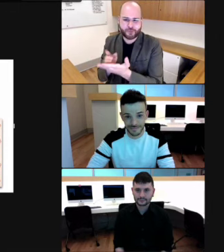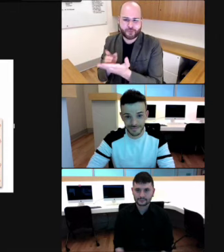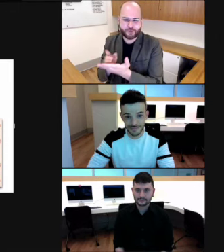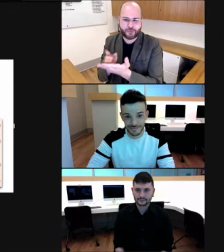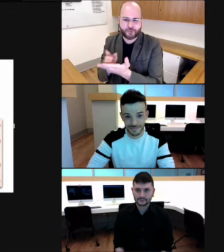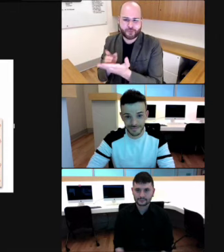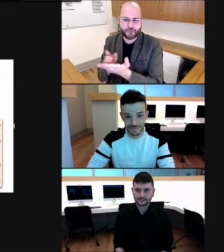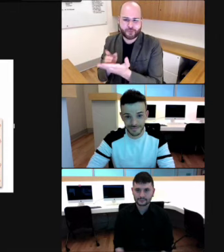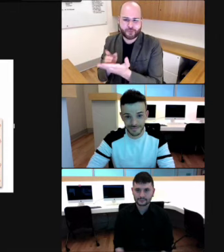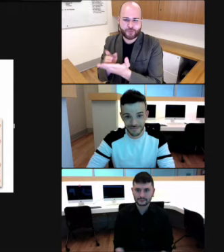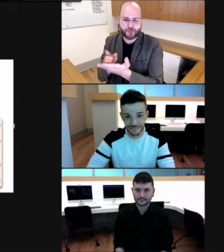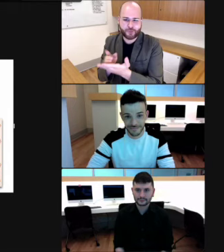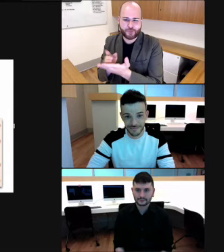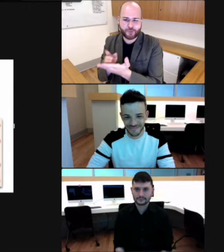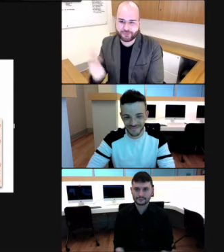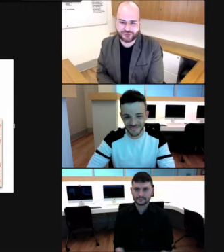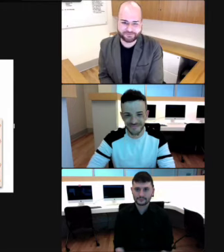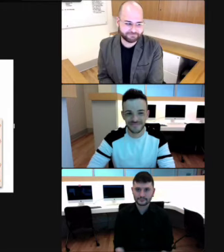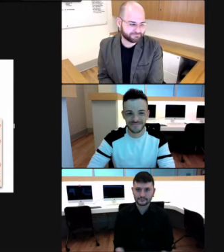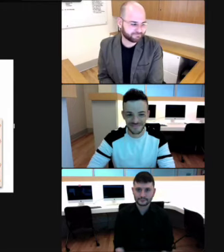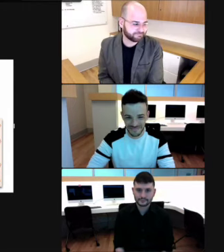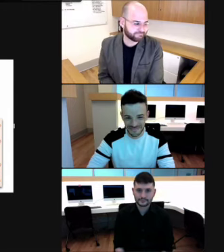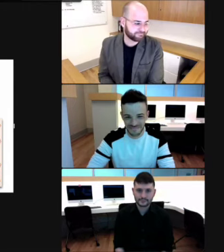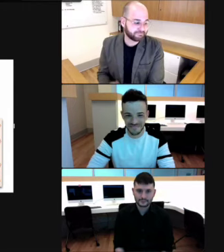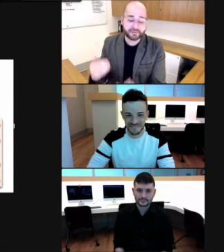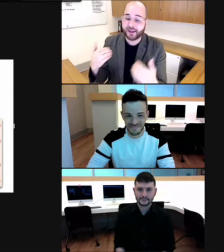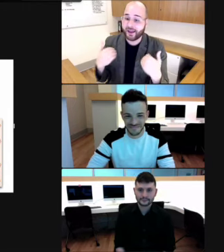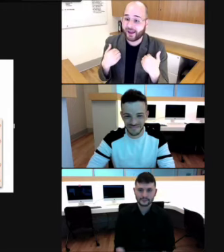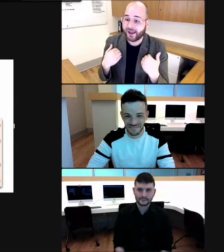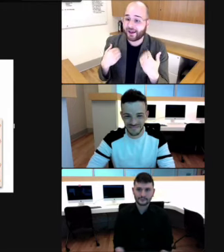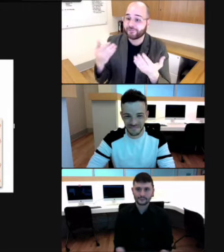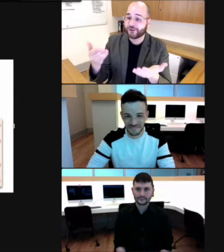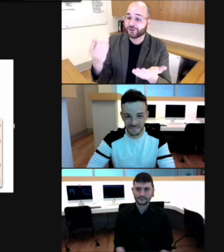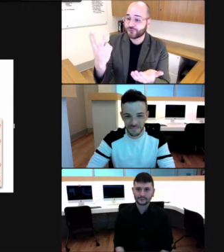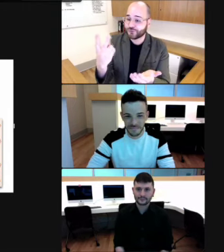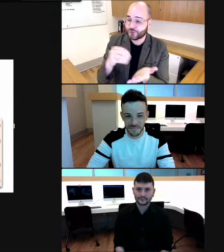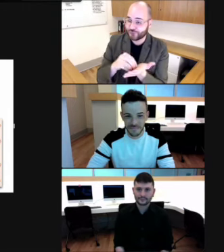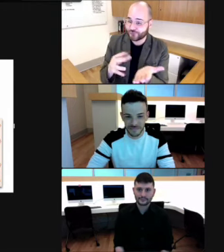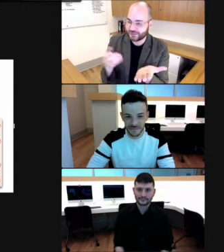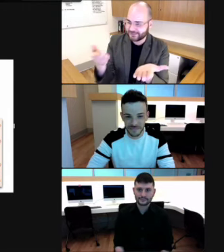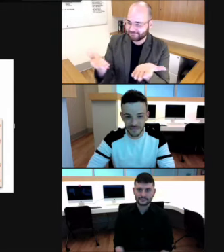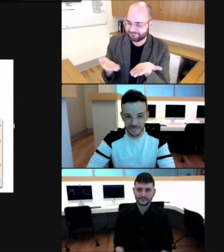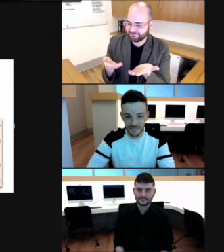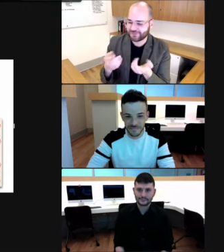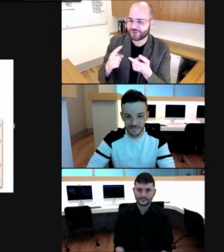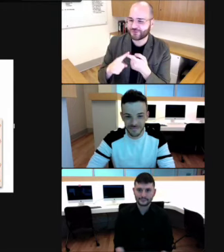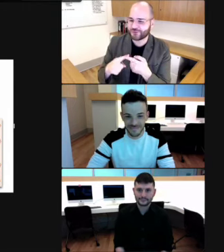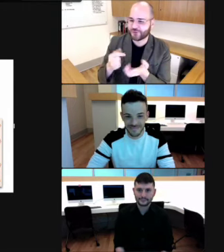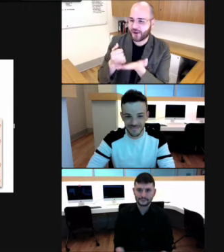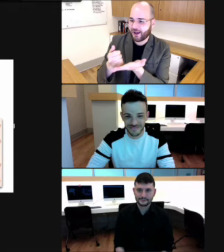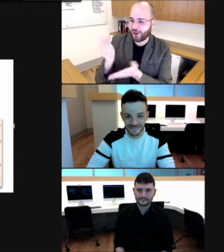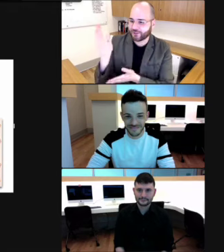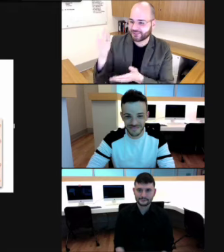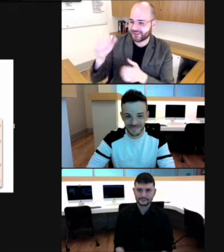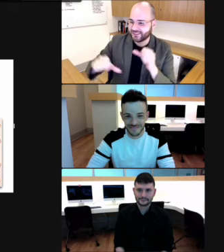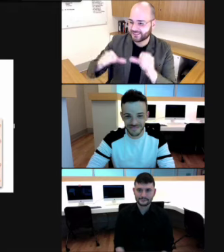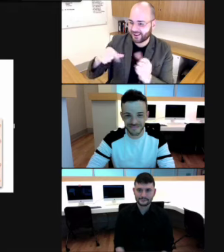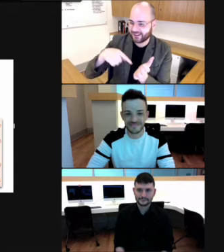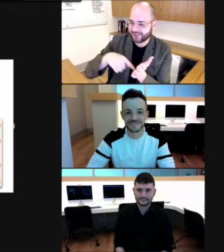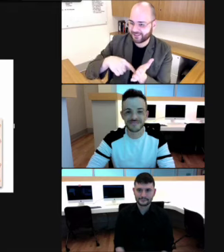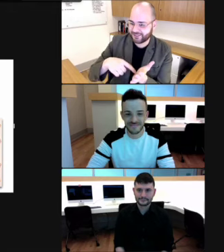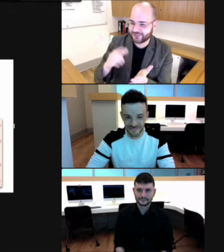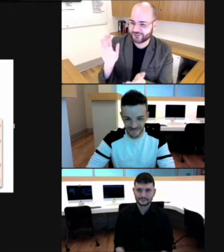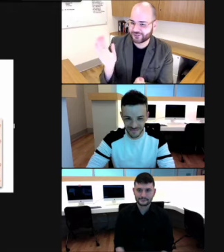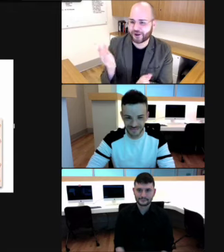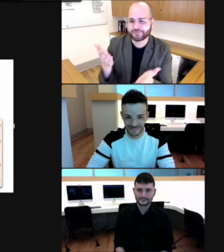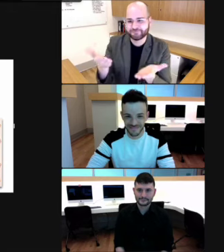tracking. And the second is using thermal IR imaging. I have two students here, two BL2 research